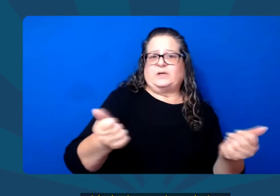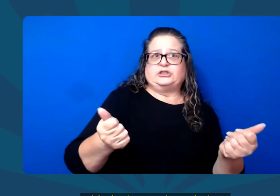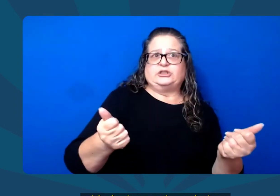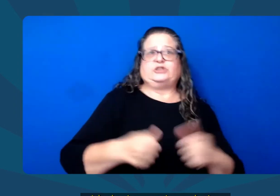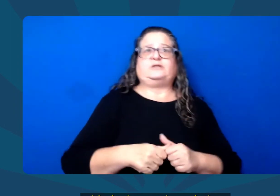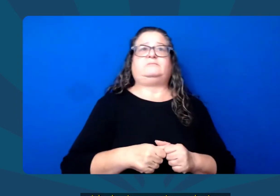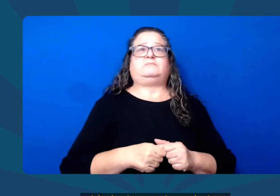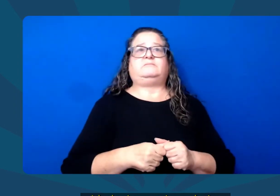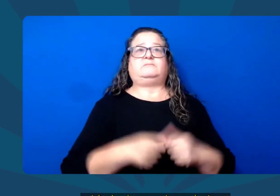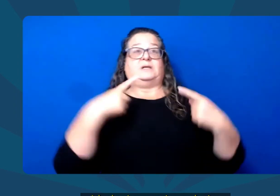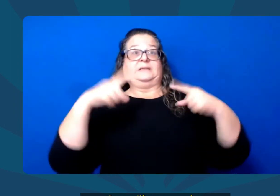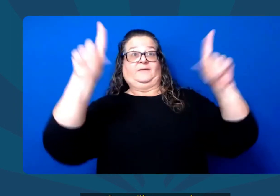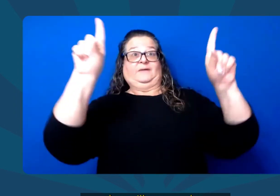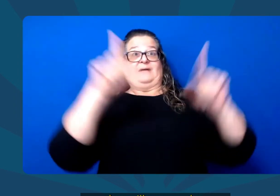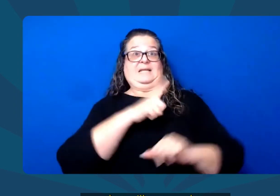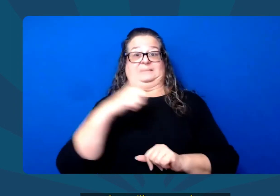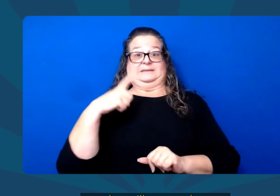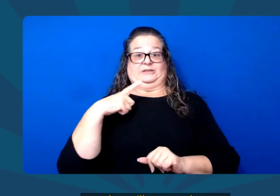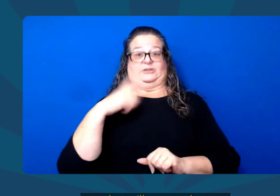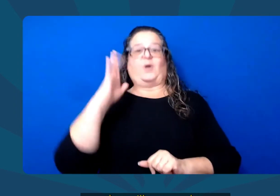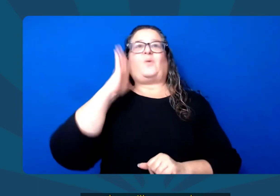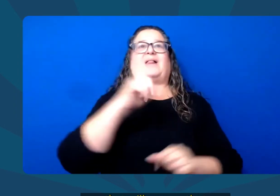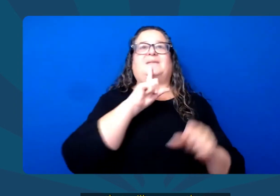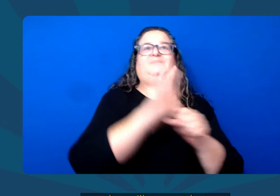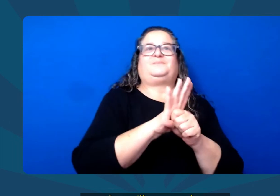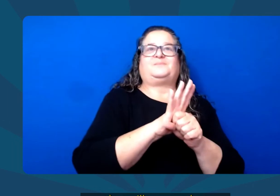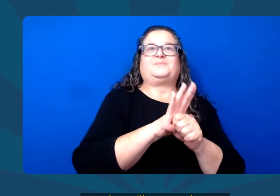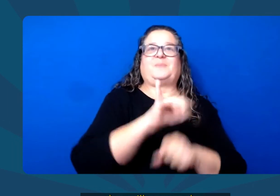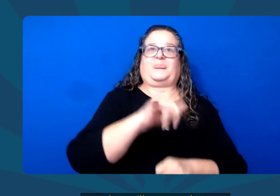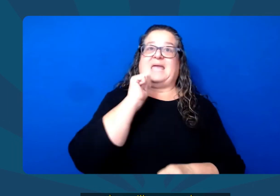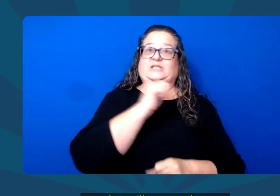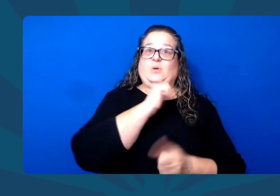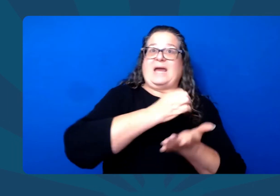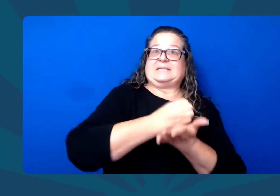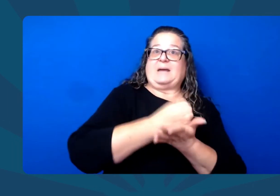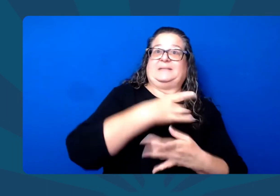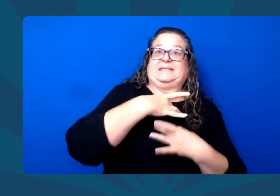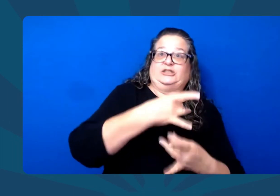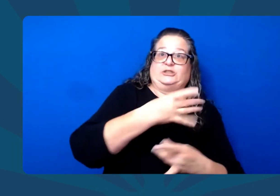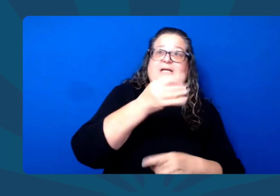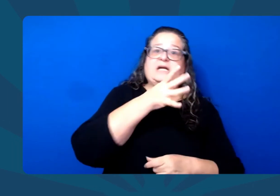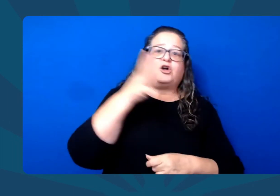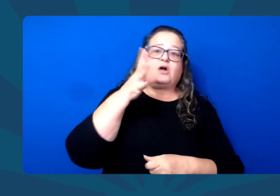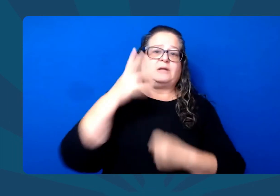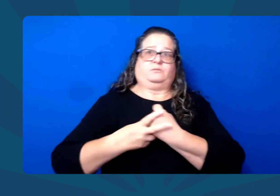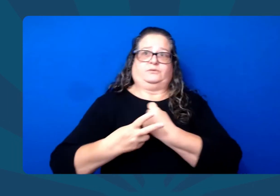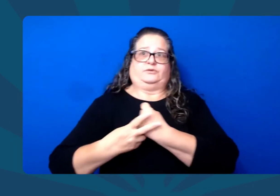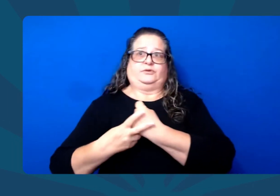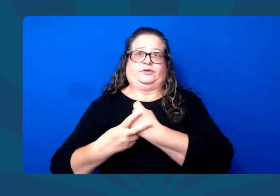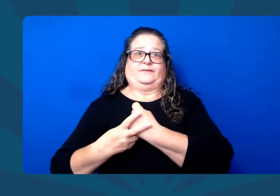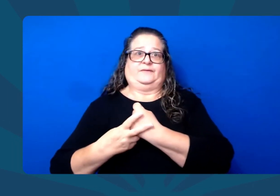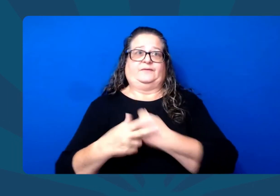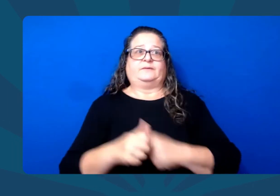and effective legislation that will ensure that Arizona's economic interests and agricultural vitality are